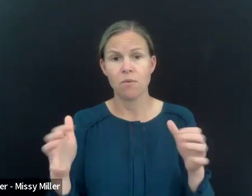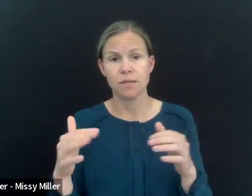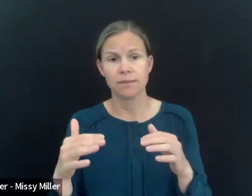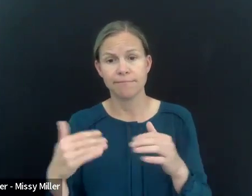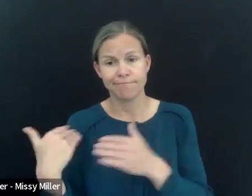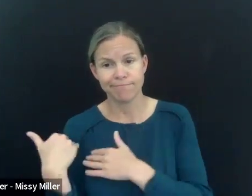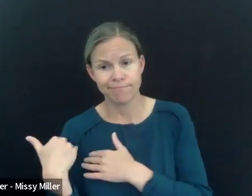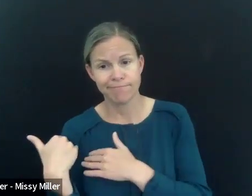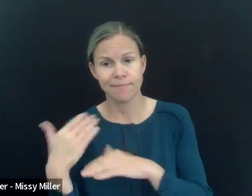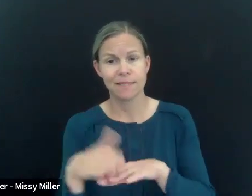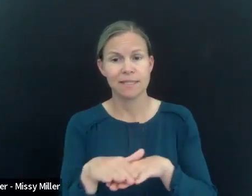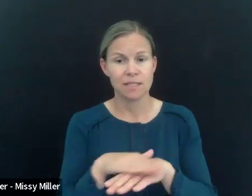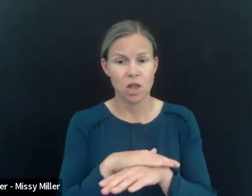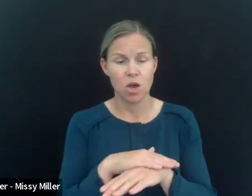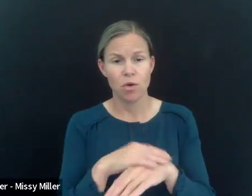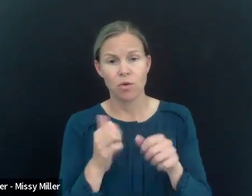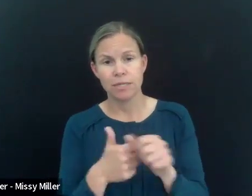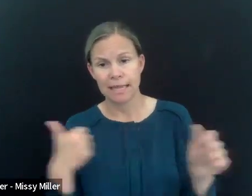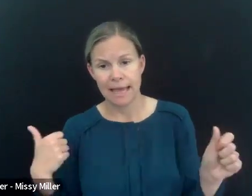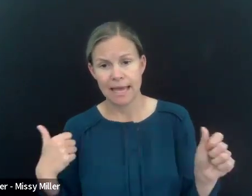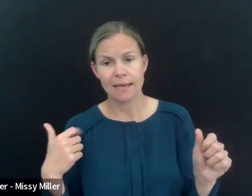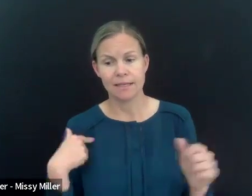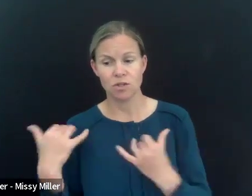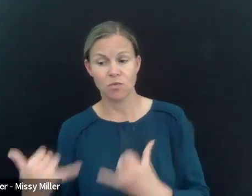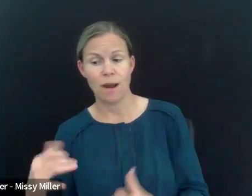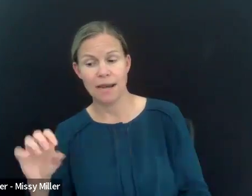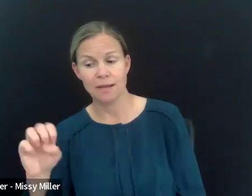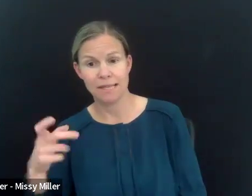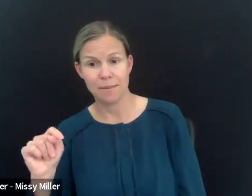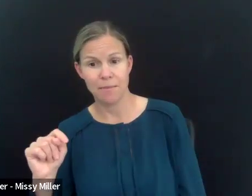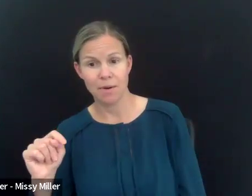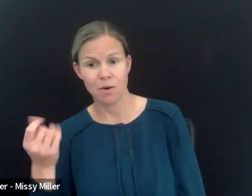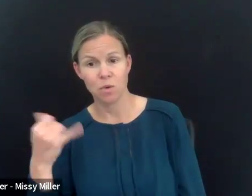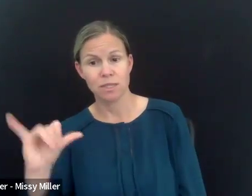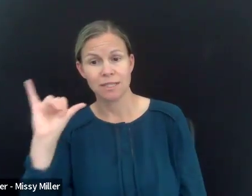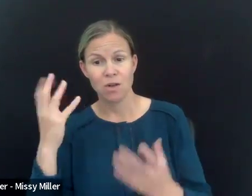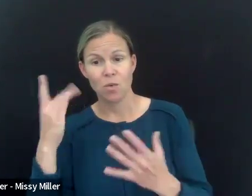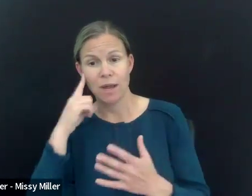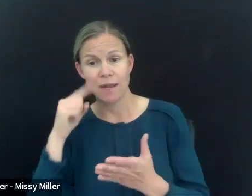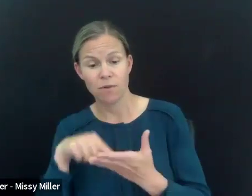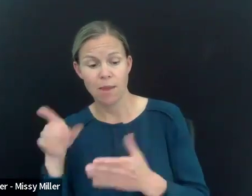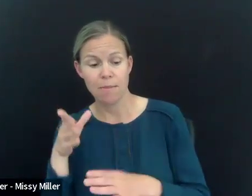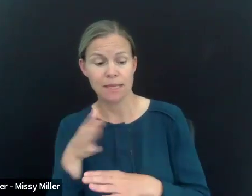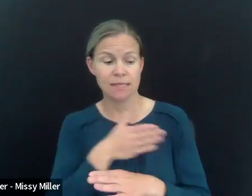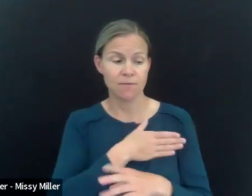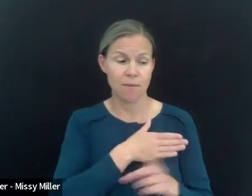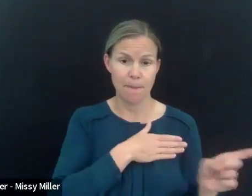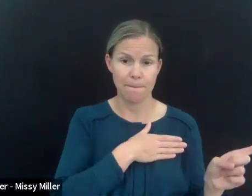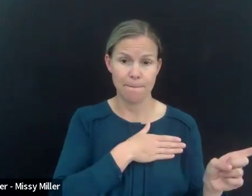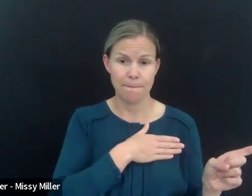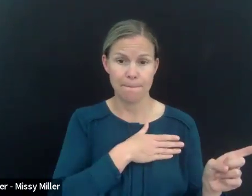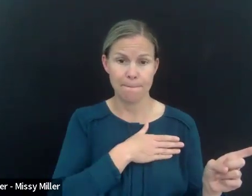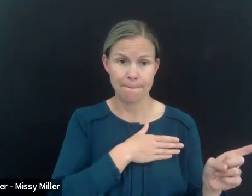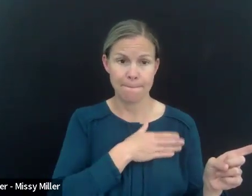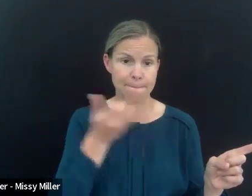So here it is, September, and we're still waiting on payments that would have already been slow anyway, but we're